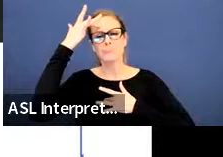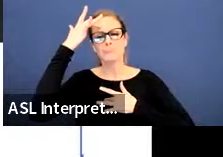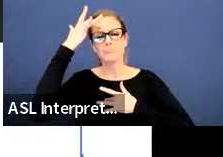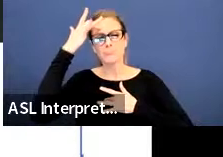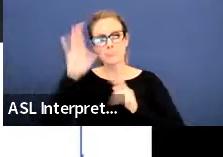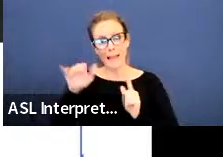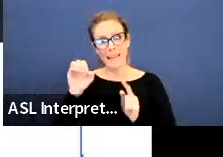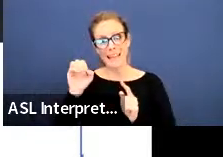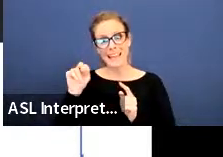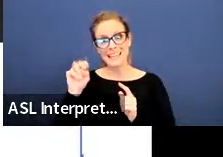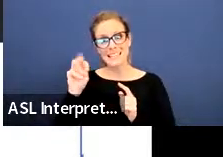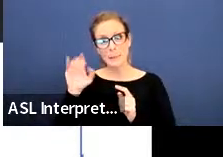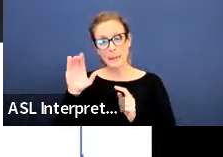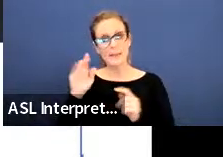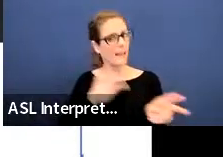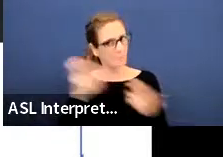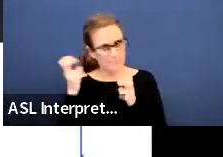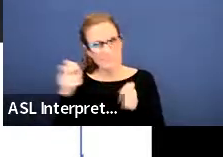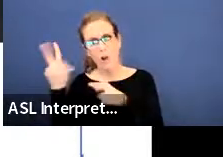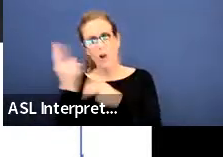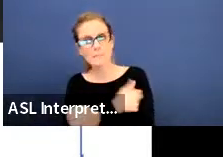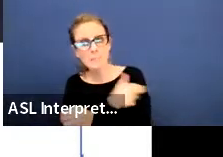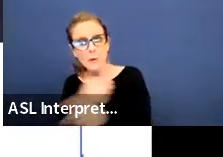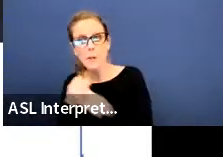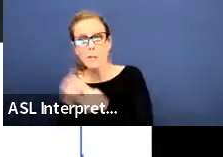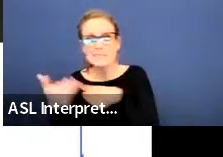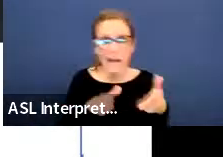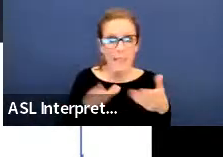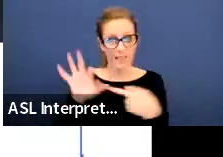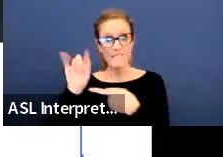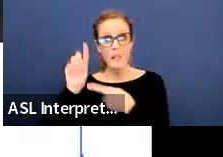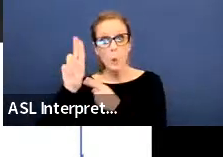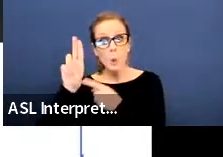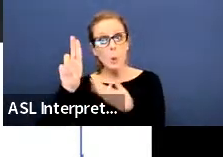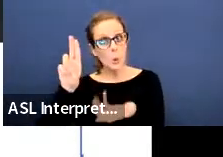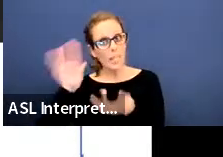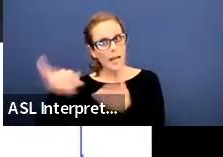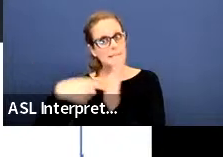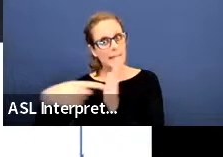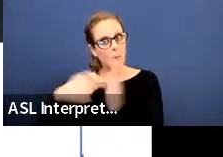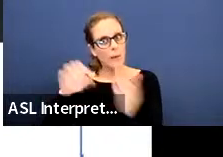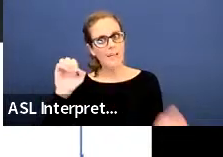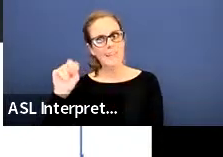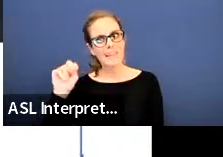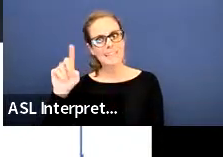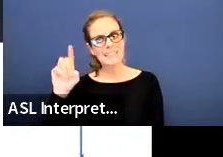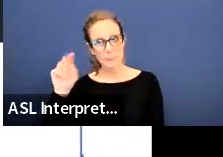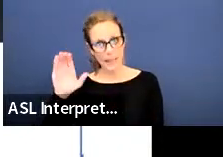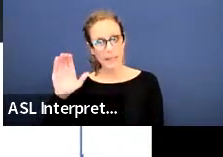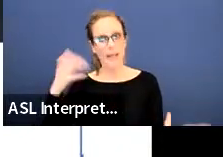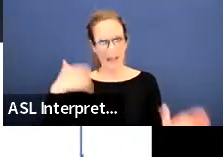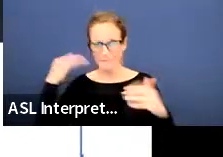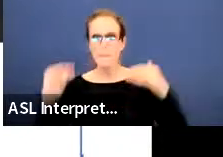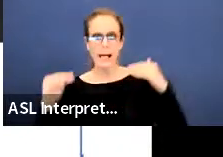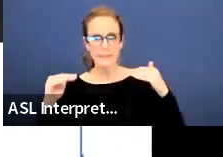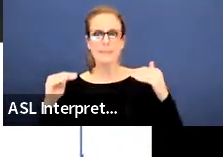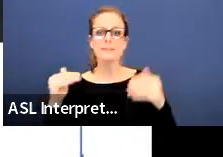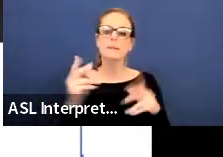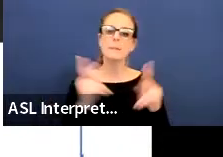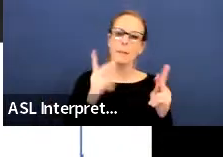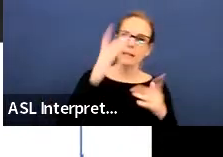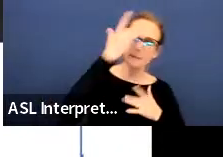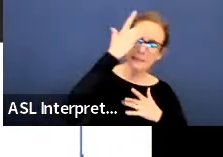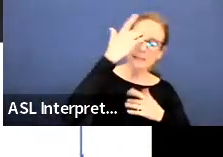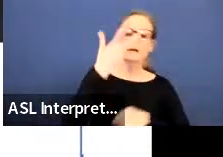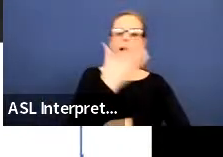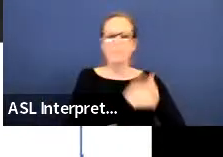that cause hospitalizations, deaths. Flu is a good example. We are in balance with seasonal flu, but it still causes a